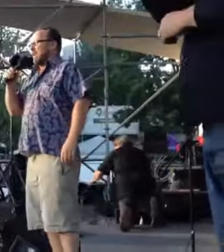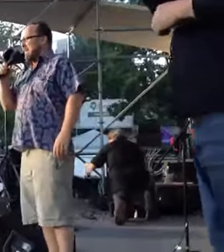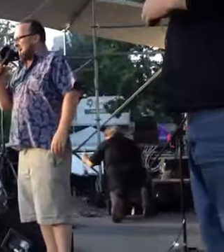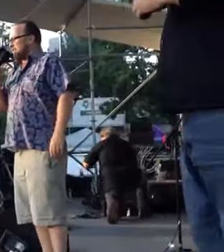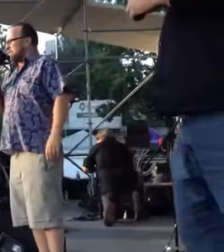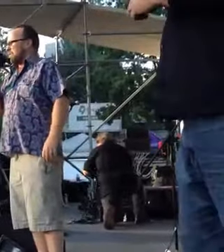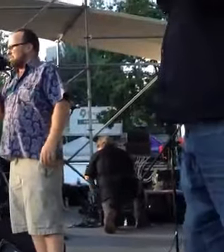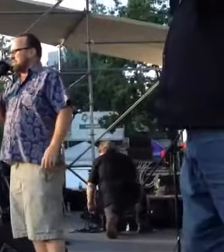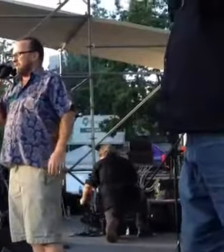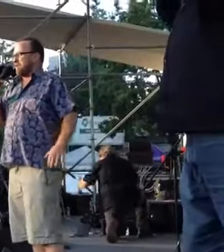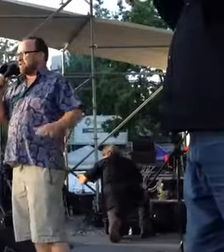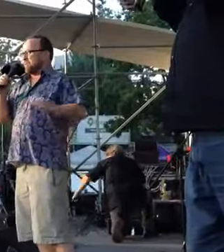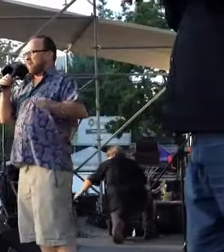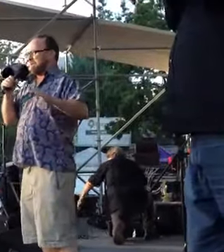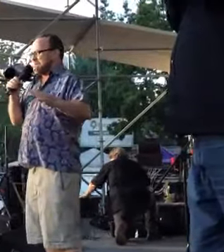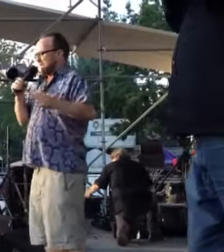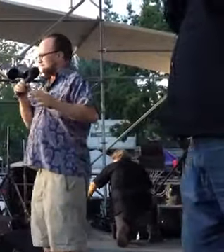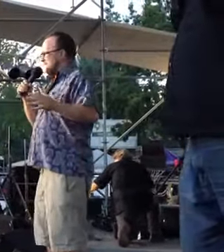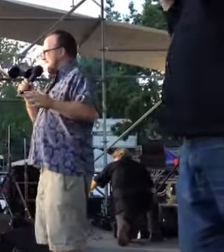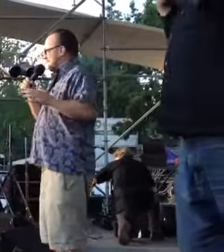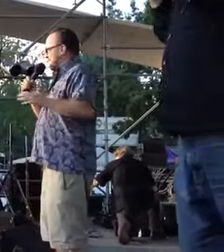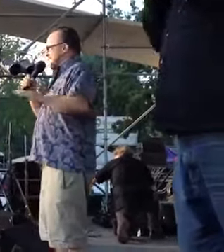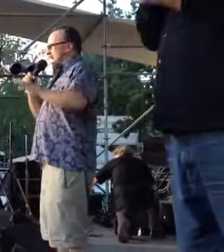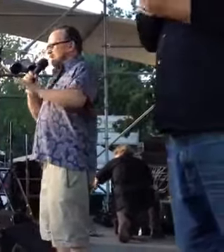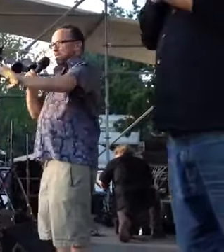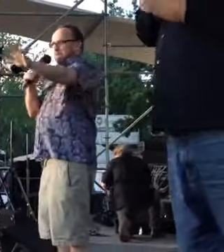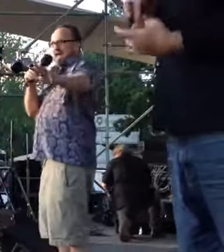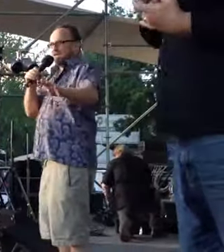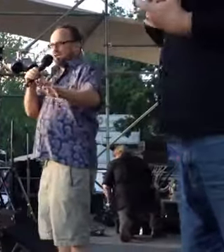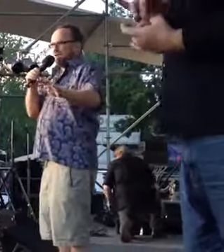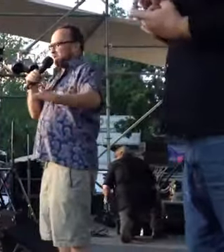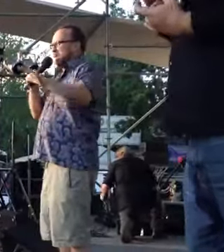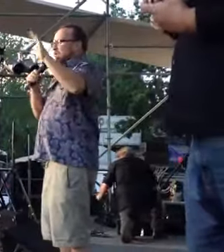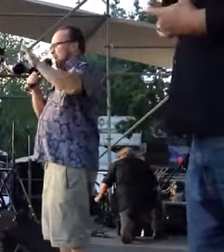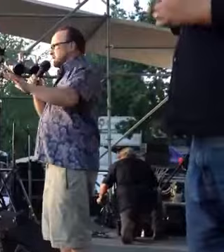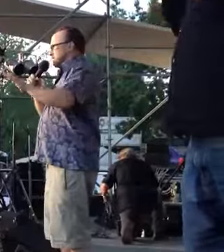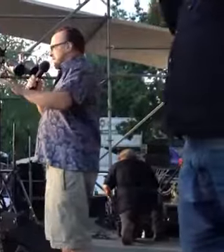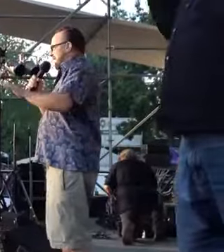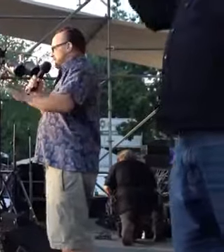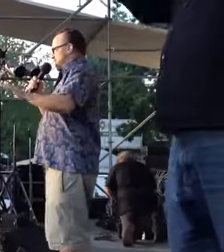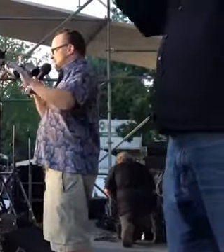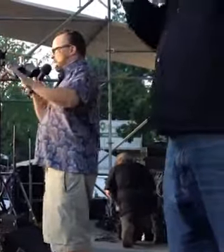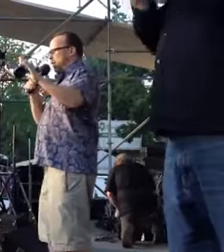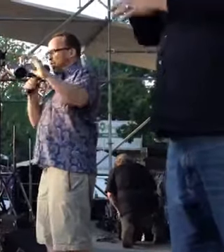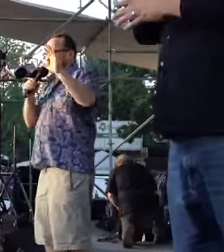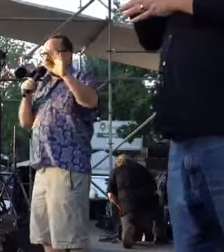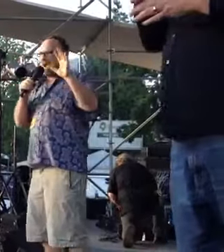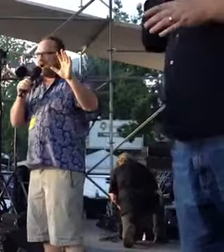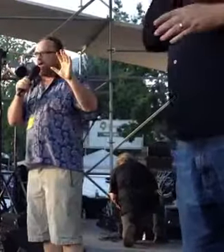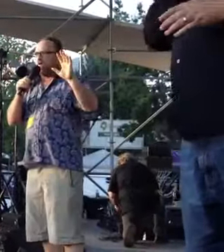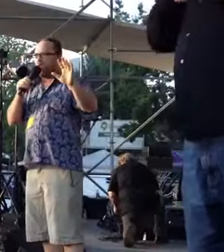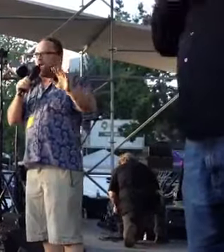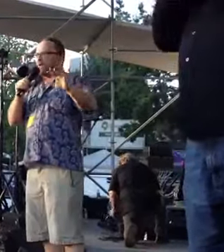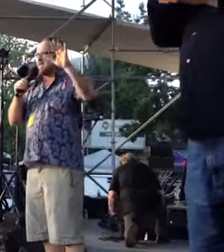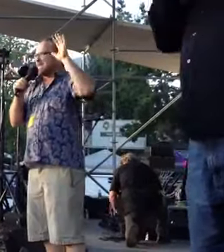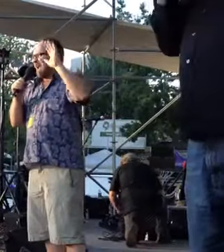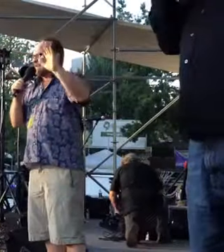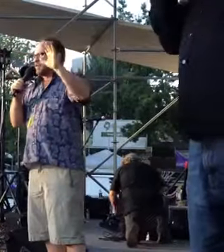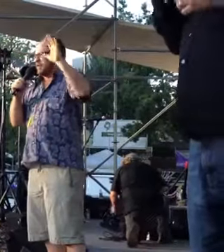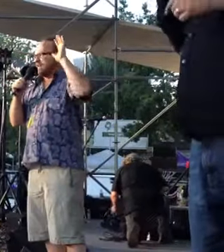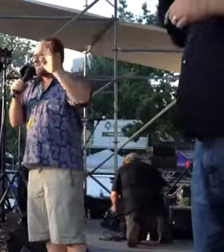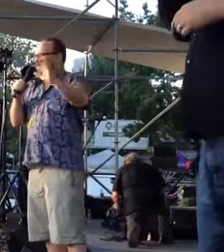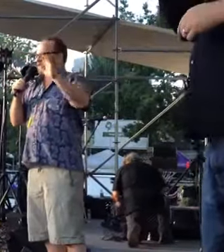we have a natural human relationship with this plant. And all plants, you know what I mean? Our right to plants is like our right to air and water.